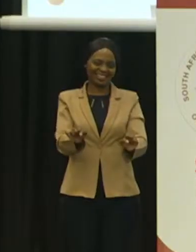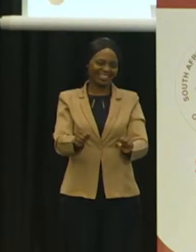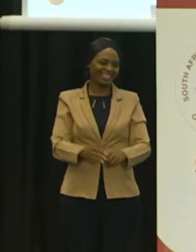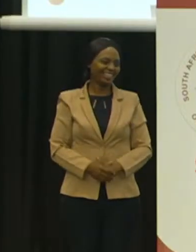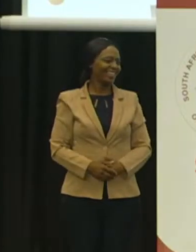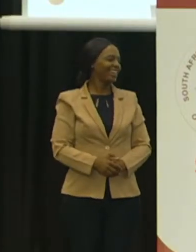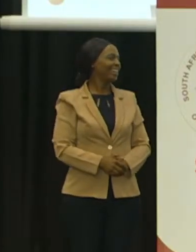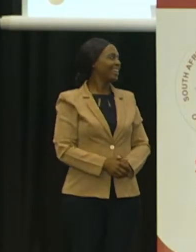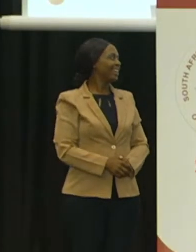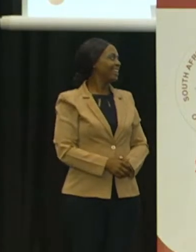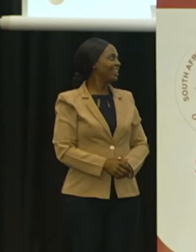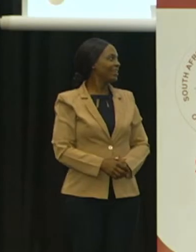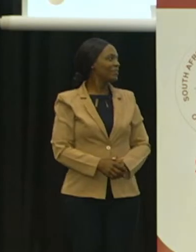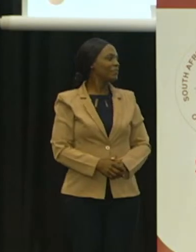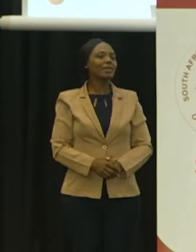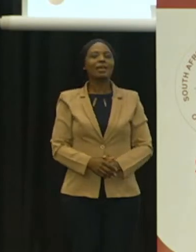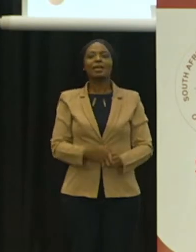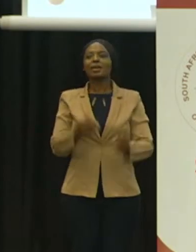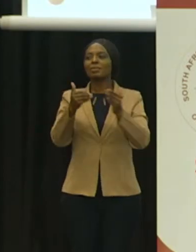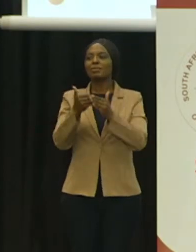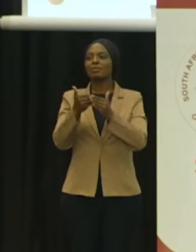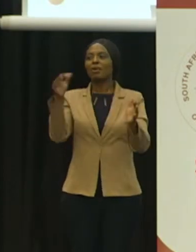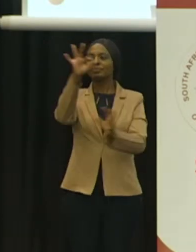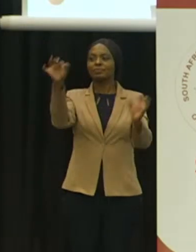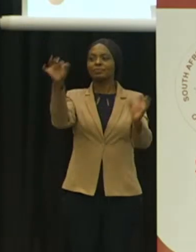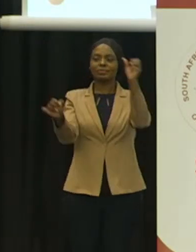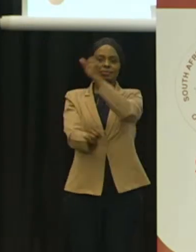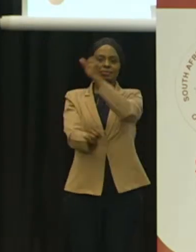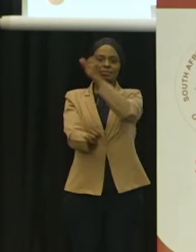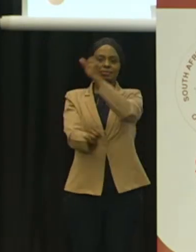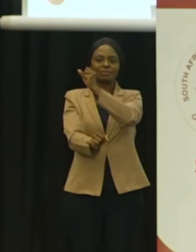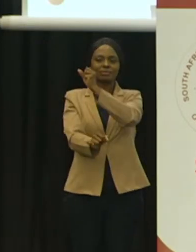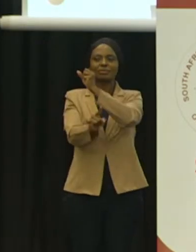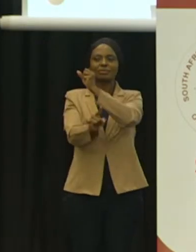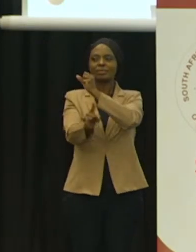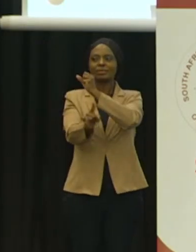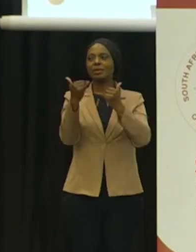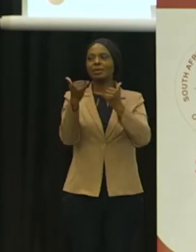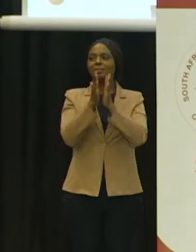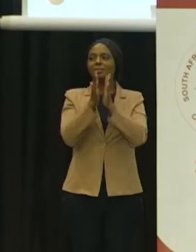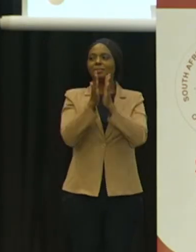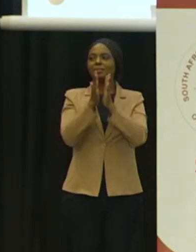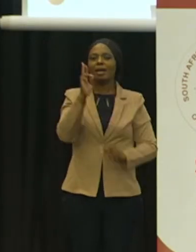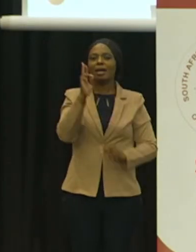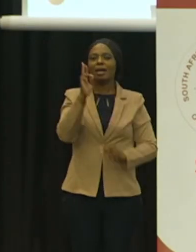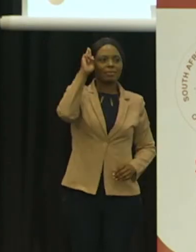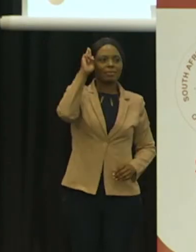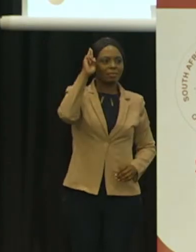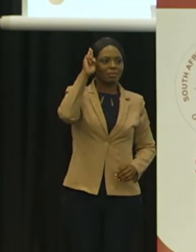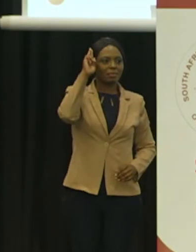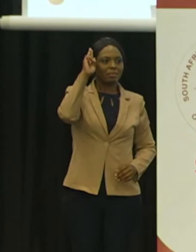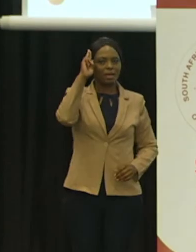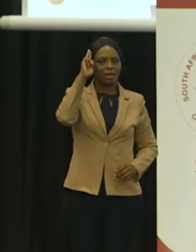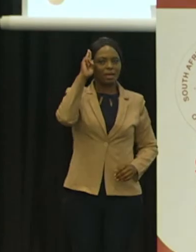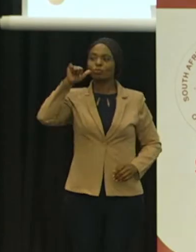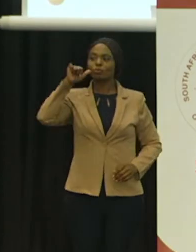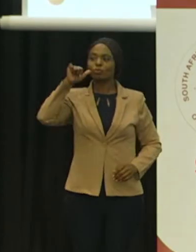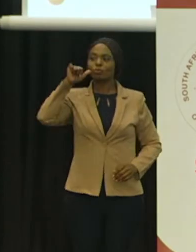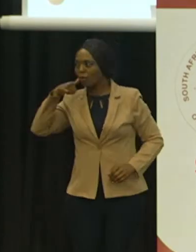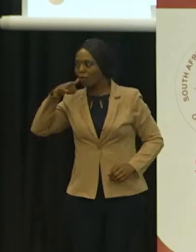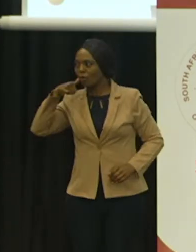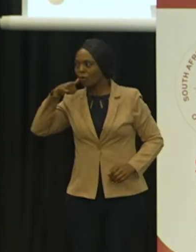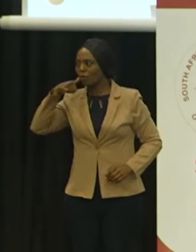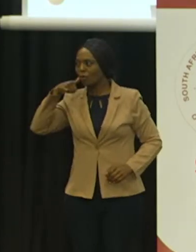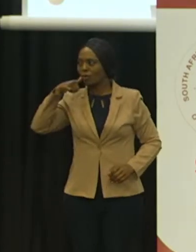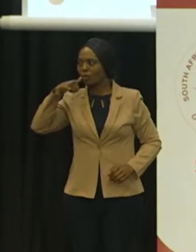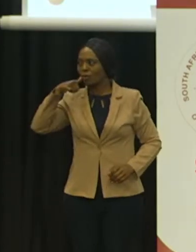Okay, just before we call it a day, may I please just remind you about tomorrow. So